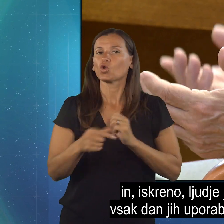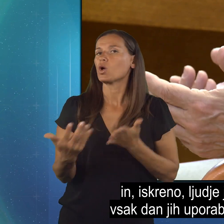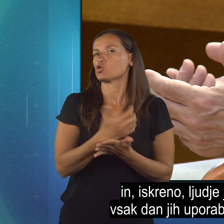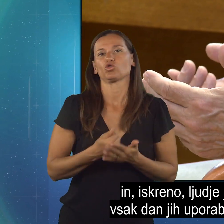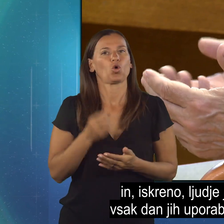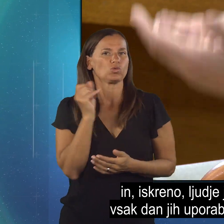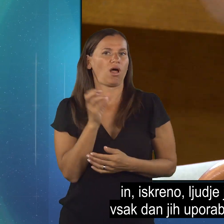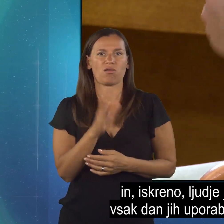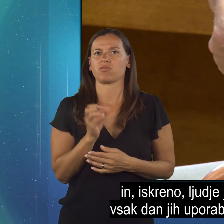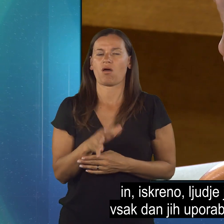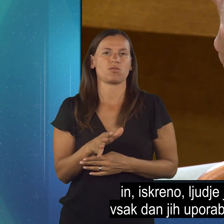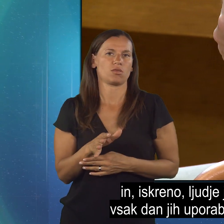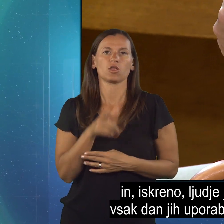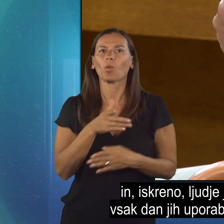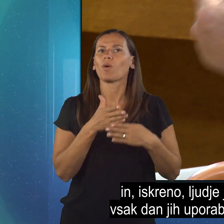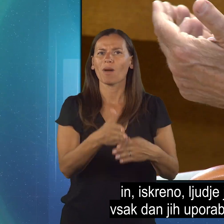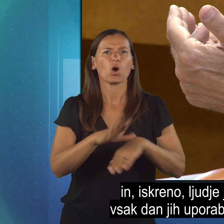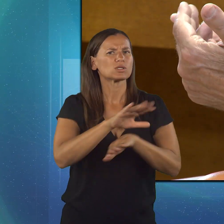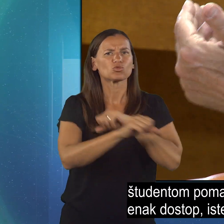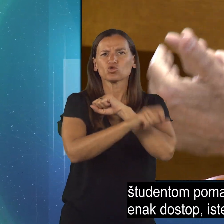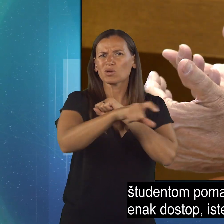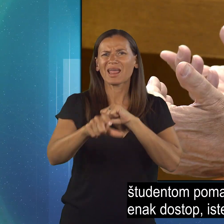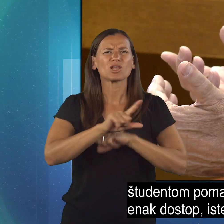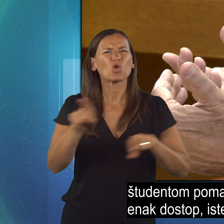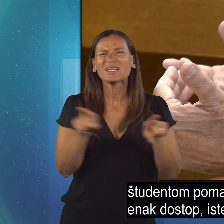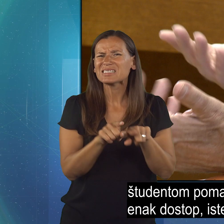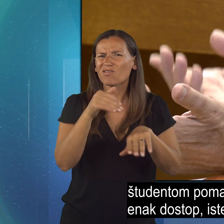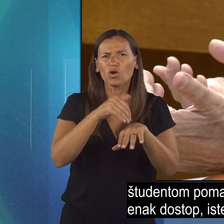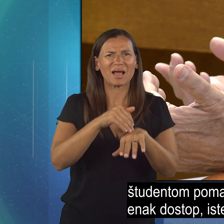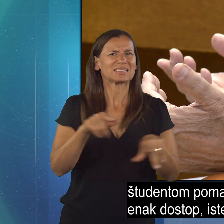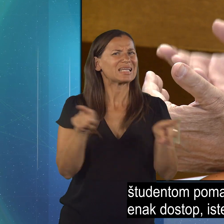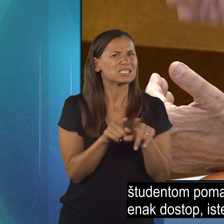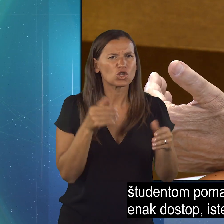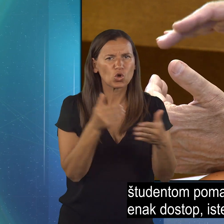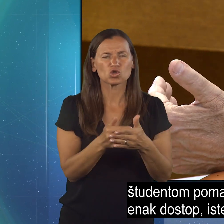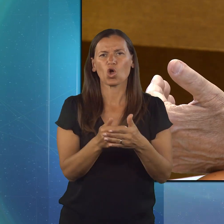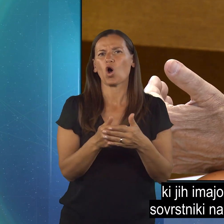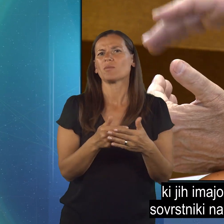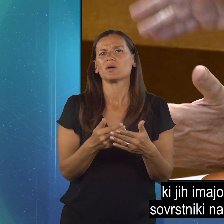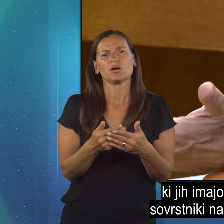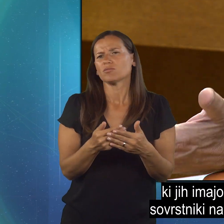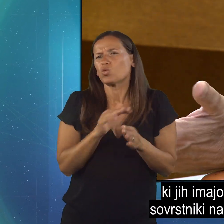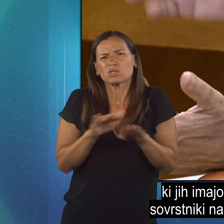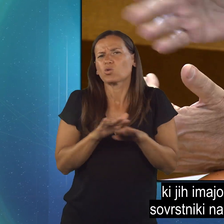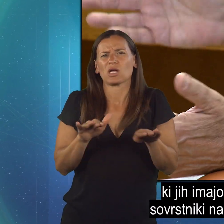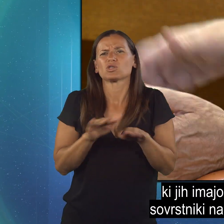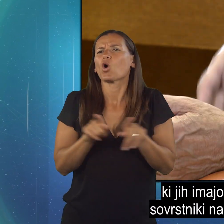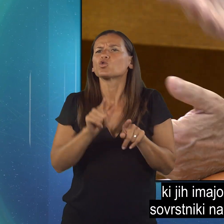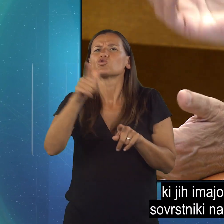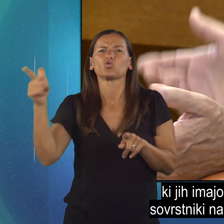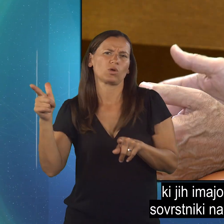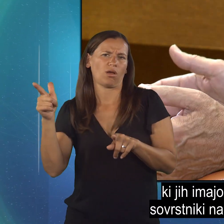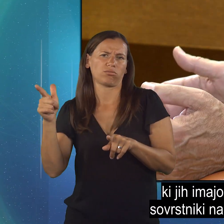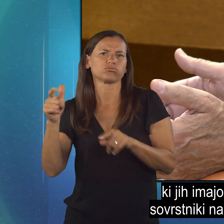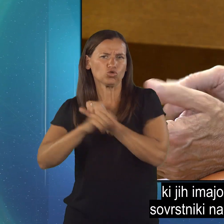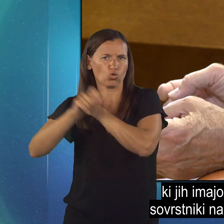them. They use these every day. It helps our students have equal access to the same information that their college peers will